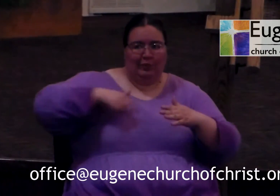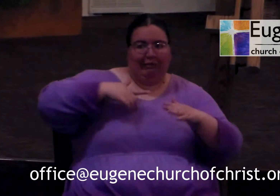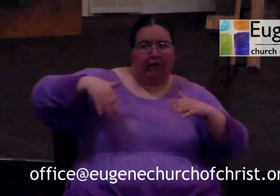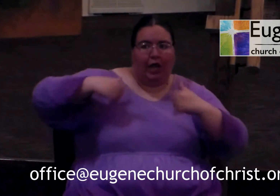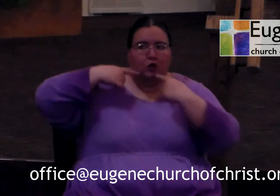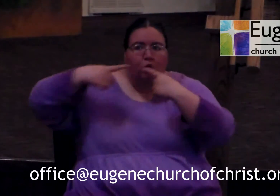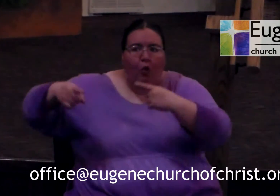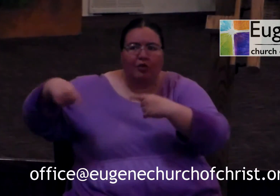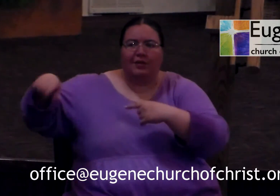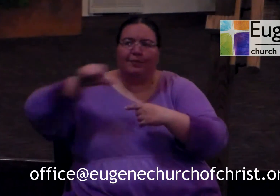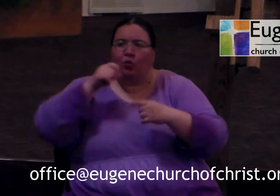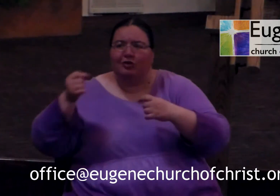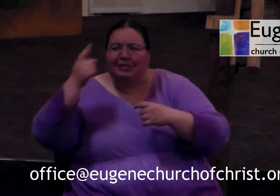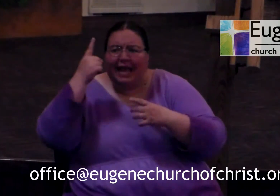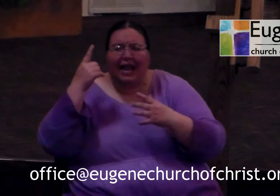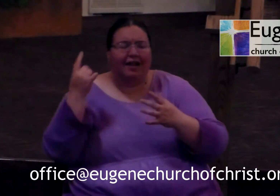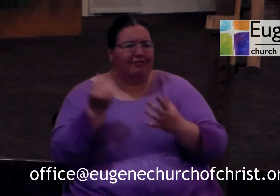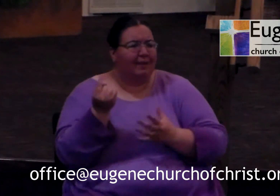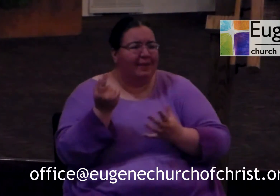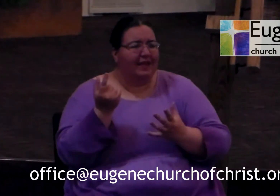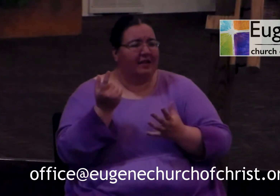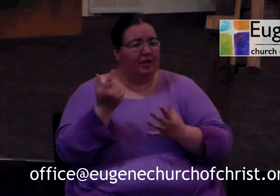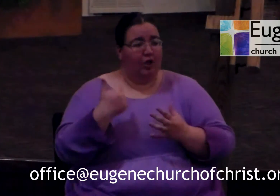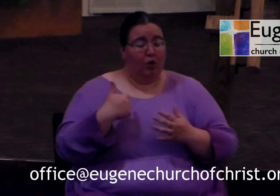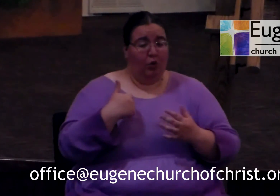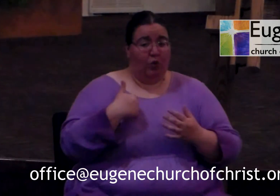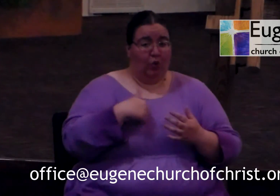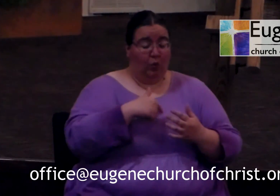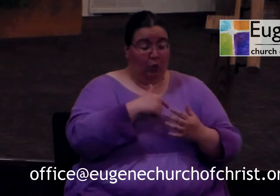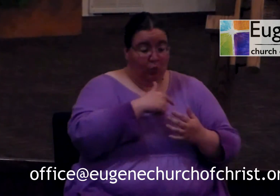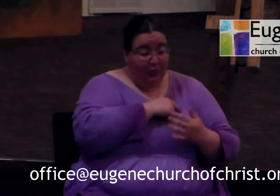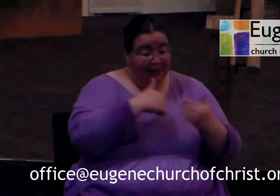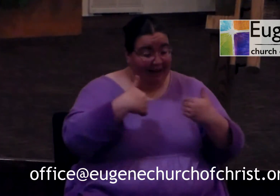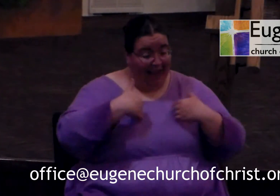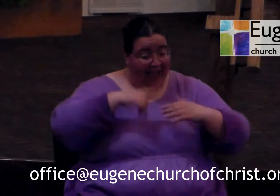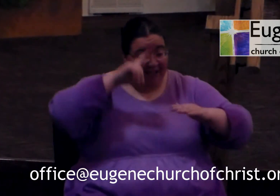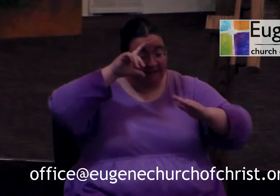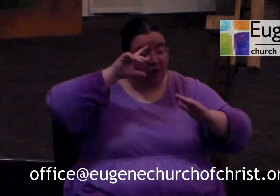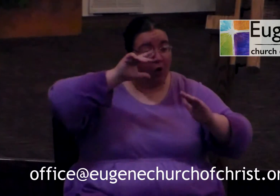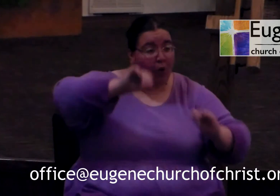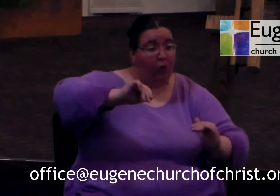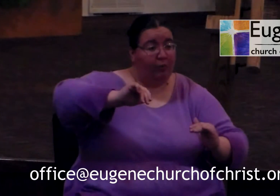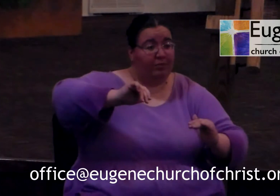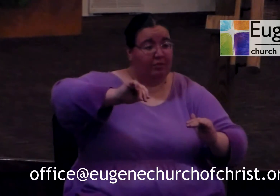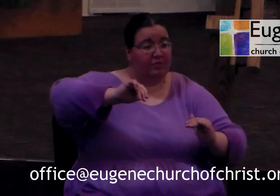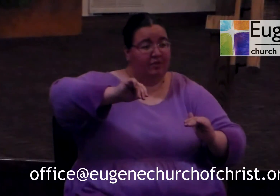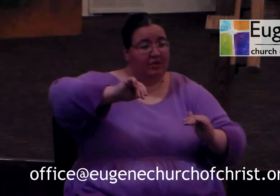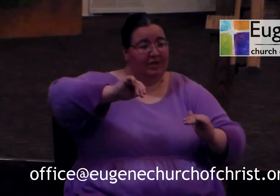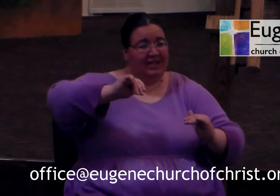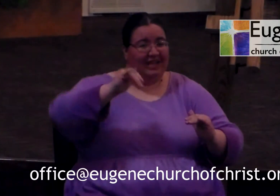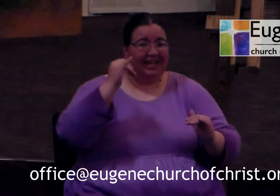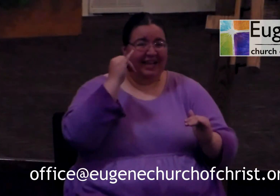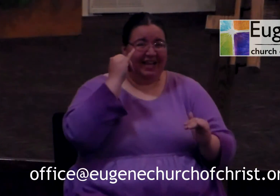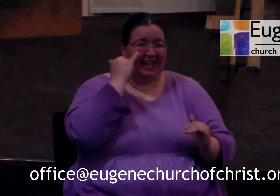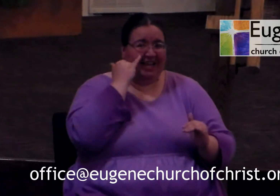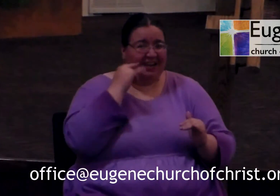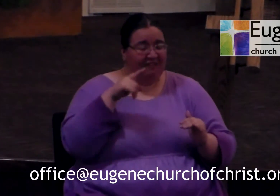are at the very bottom of where you can be, if you are at the spot that Judas is in, you're at the spot that Peter is in at